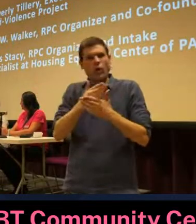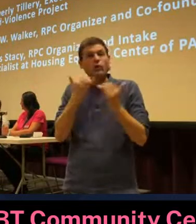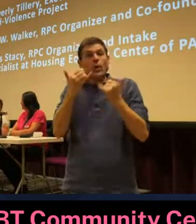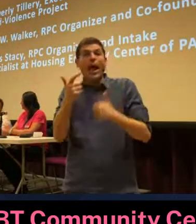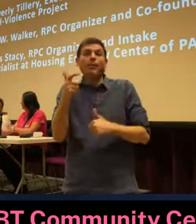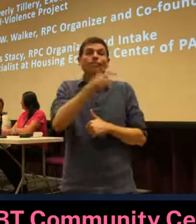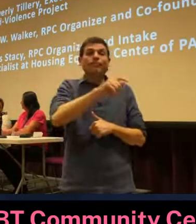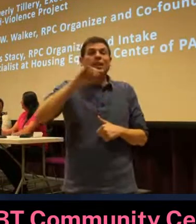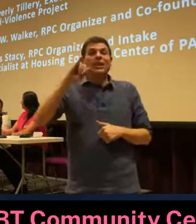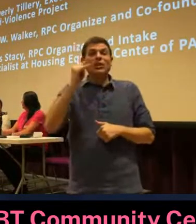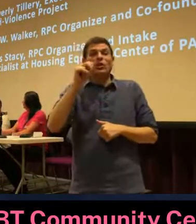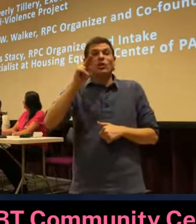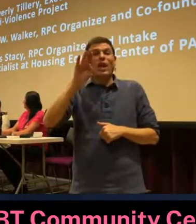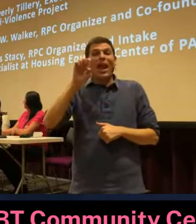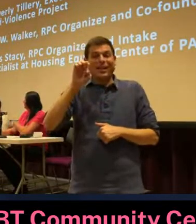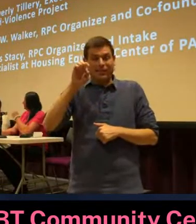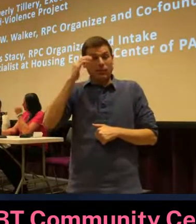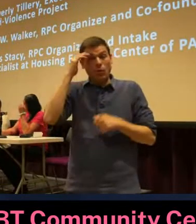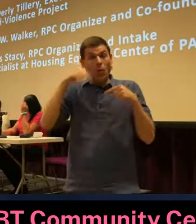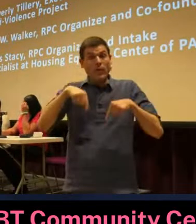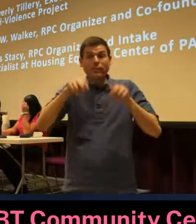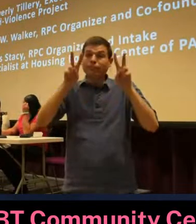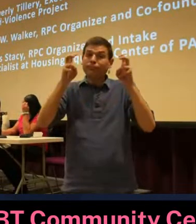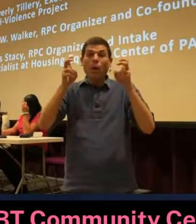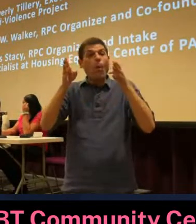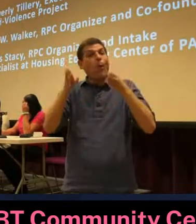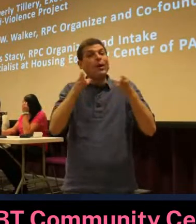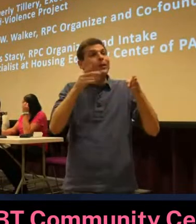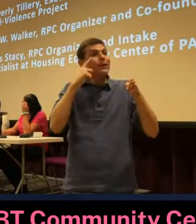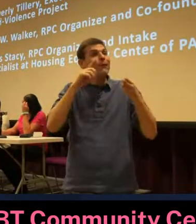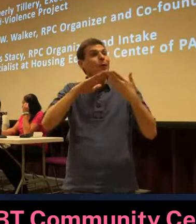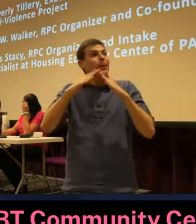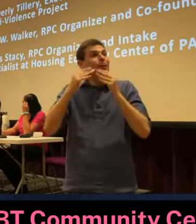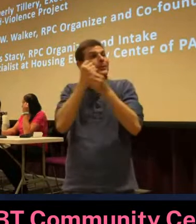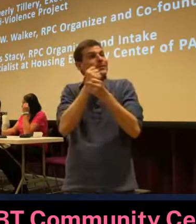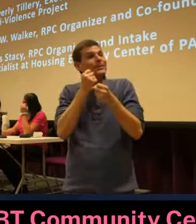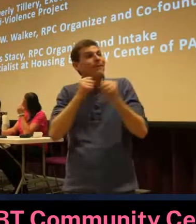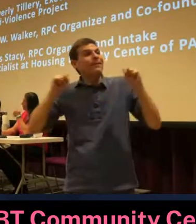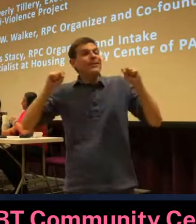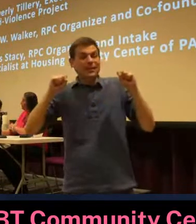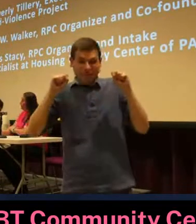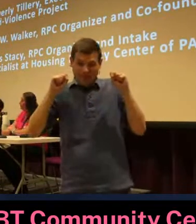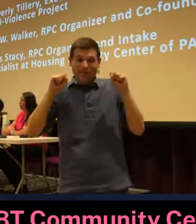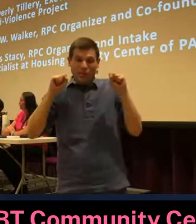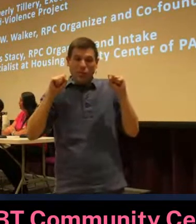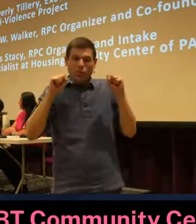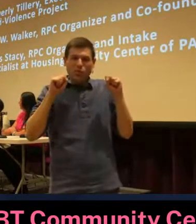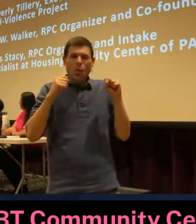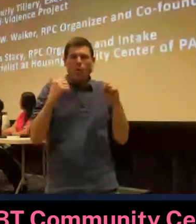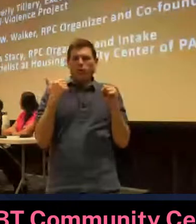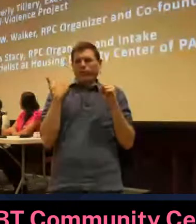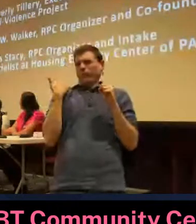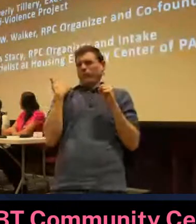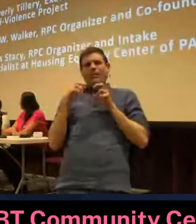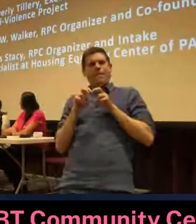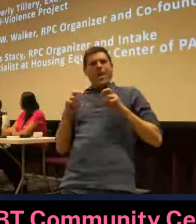because, the title of this one is Organizing for Community Safety. And as was alluded to in one of the earlier